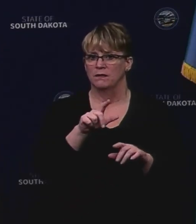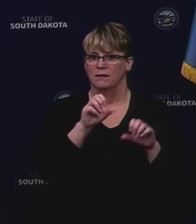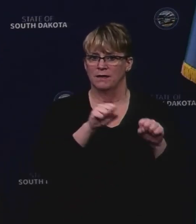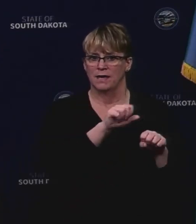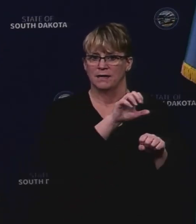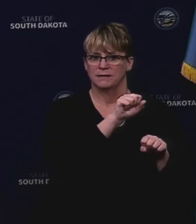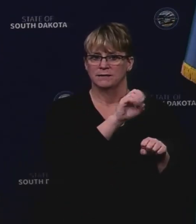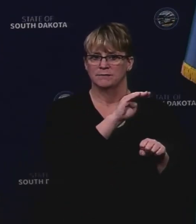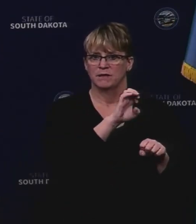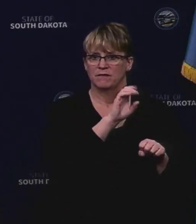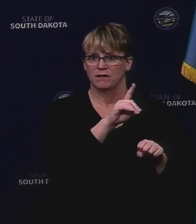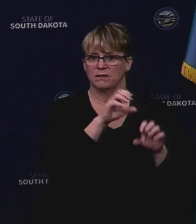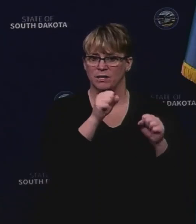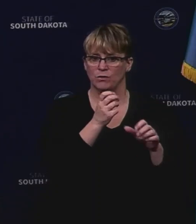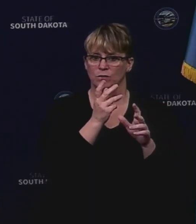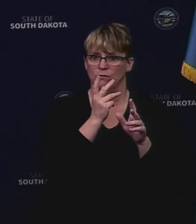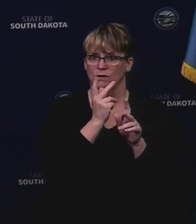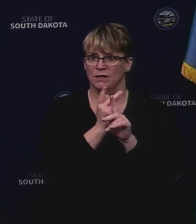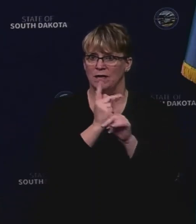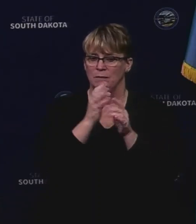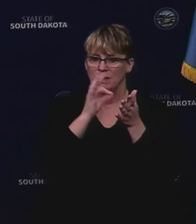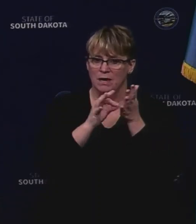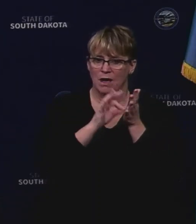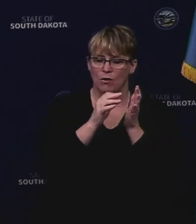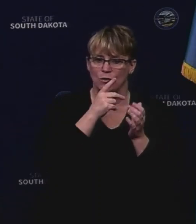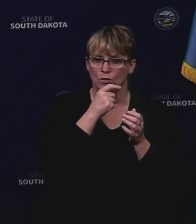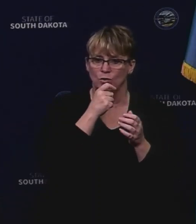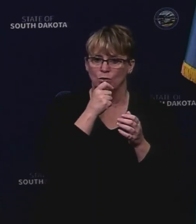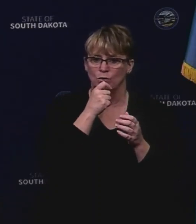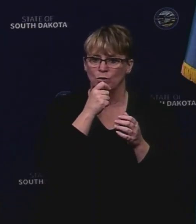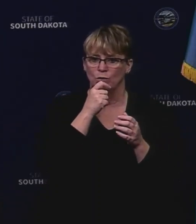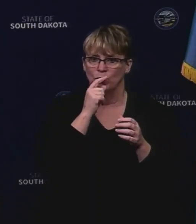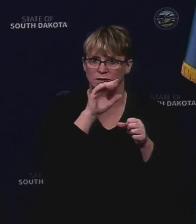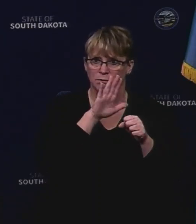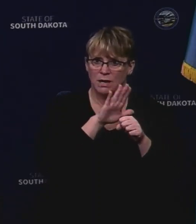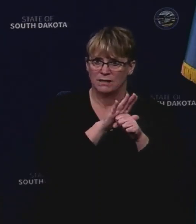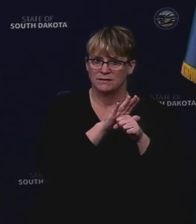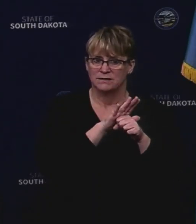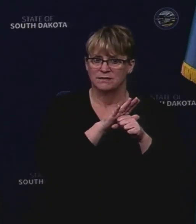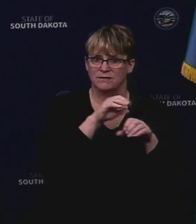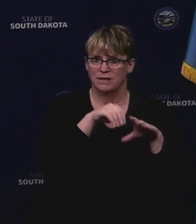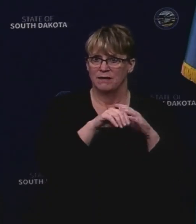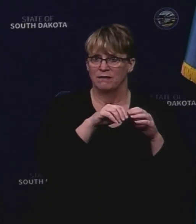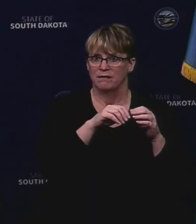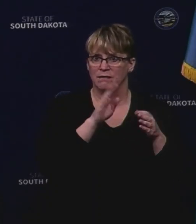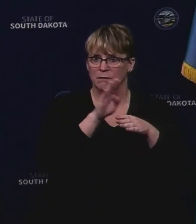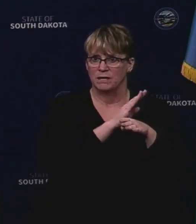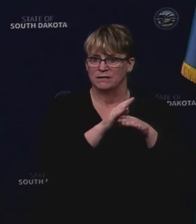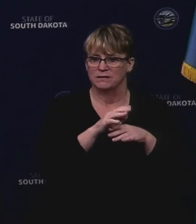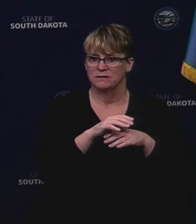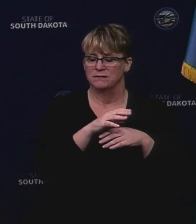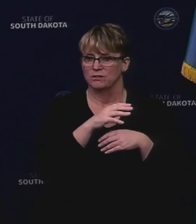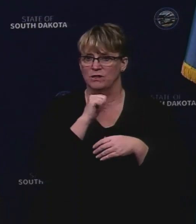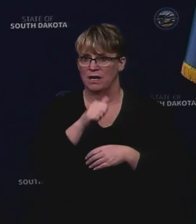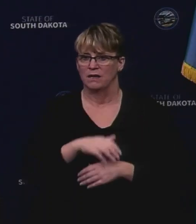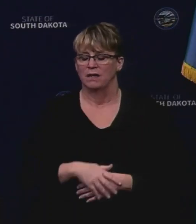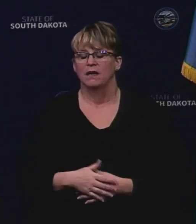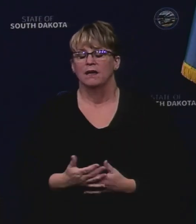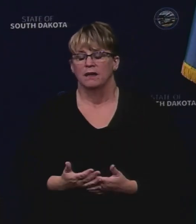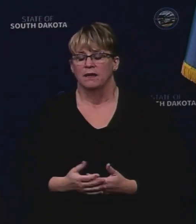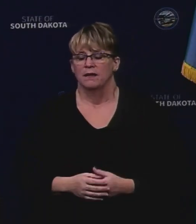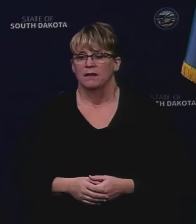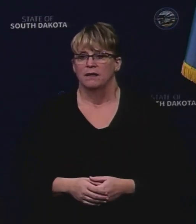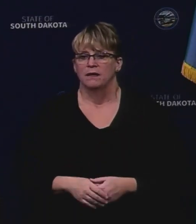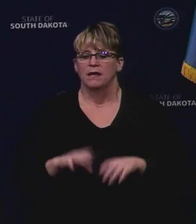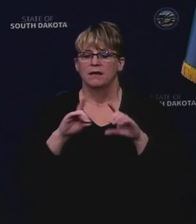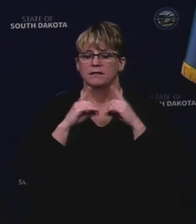Smithfield or for you, to keep track of who was positive and where they were at in the plant as it was still open and functioning? Sure. So